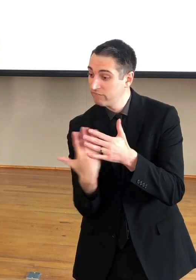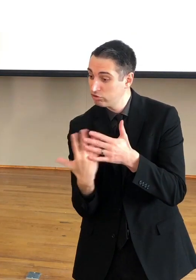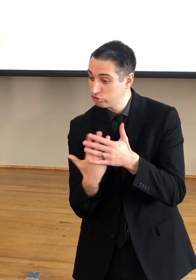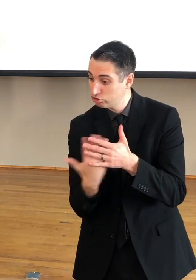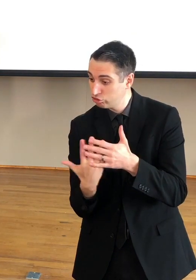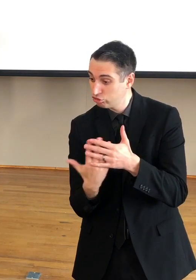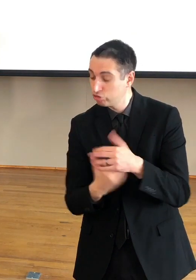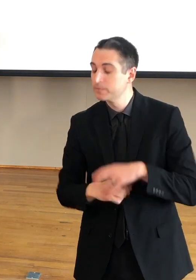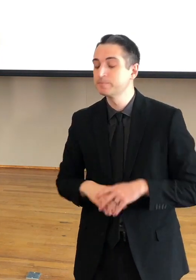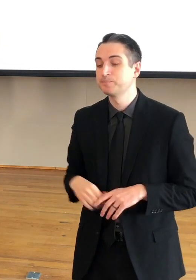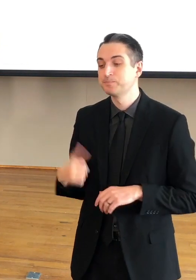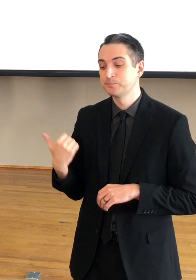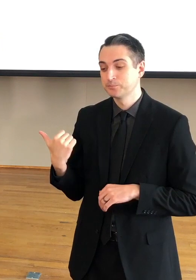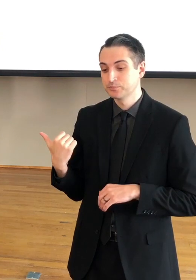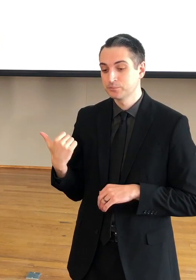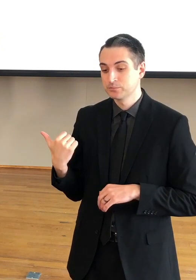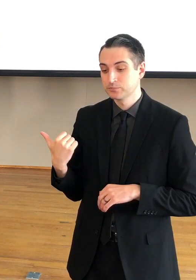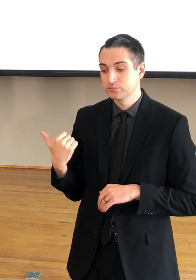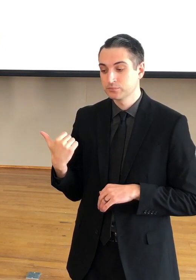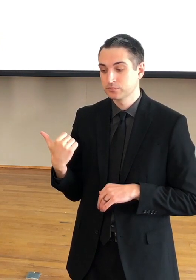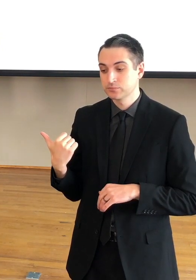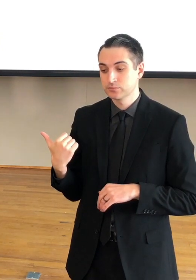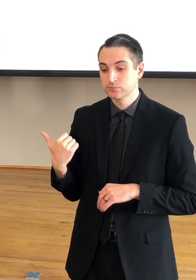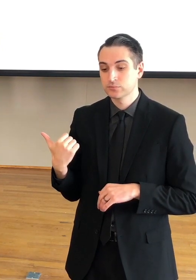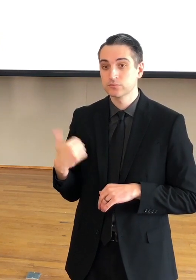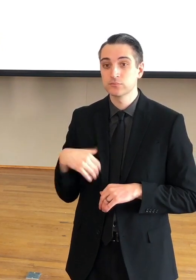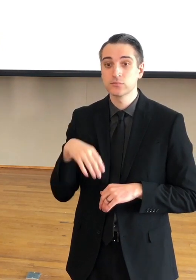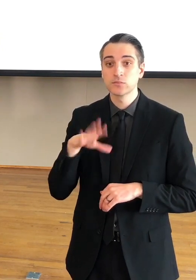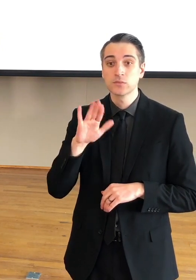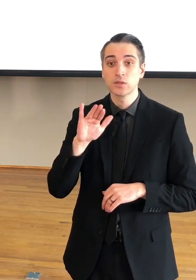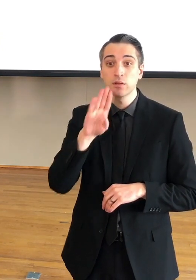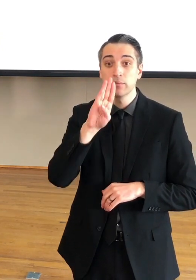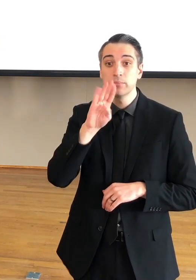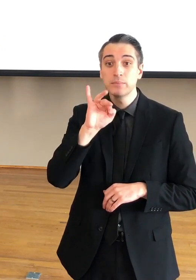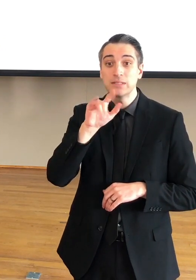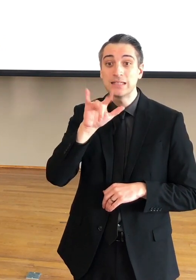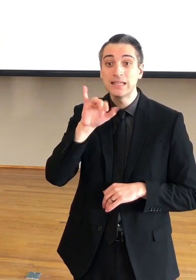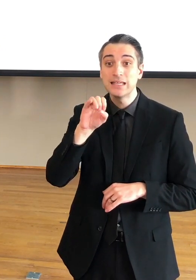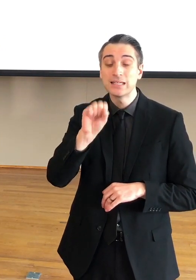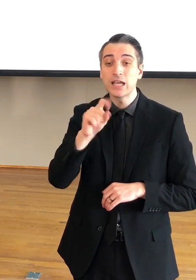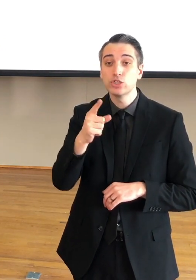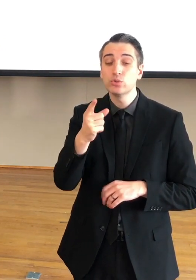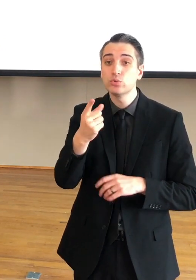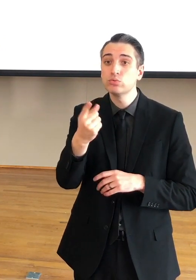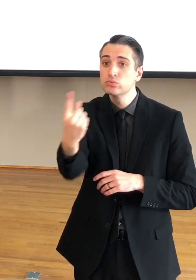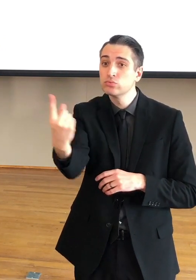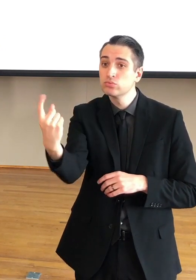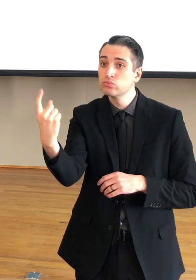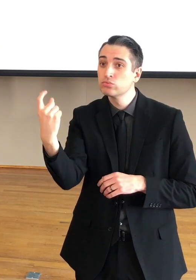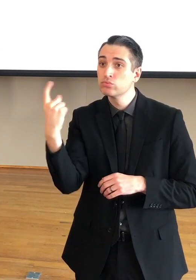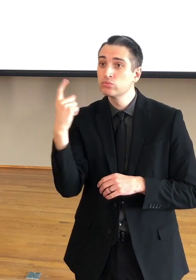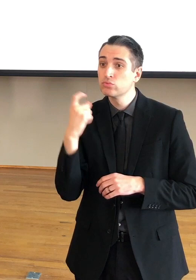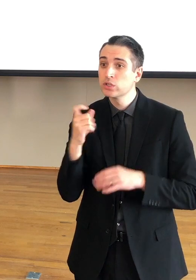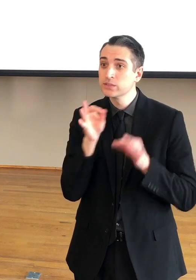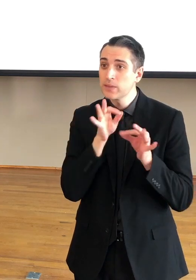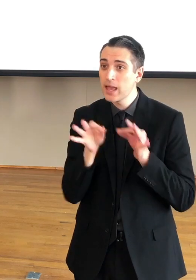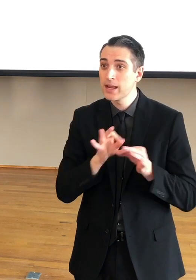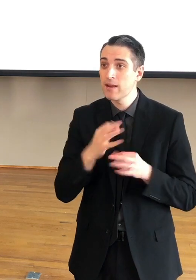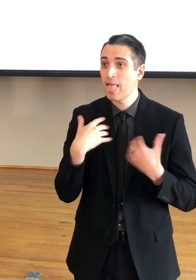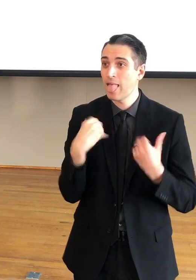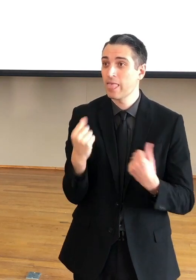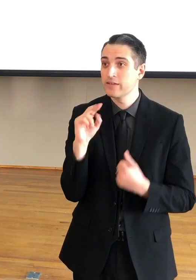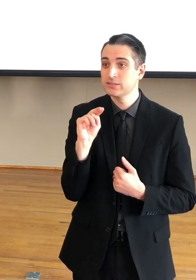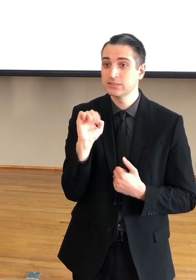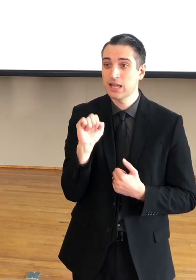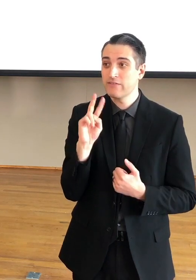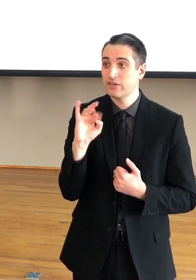number? I'm gonna lend it to the professionals. Billy, can you come up here to talk about our health navigators and the numbers to our health